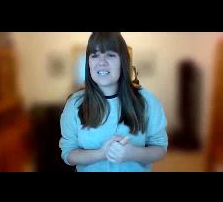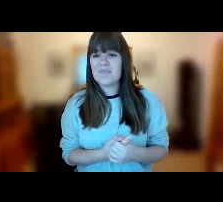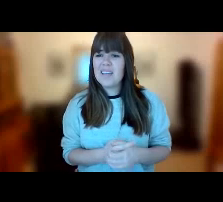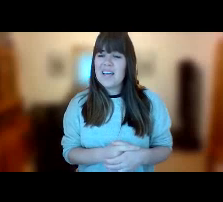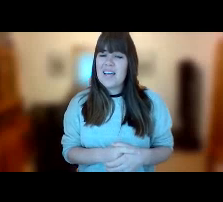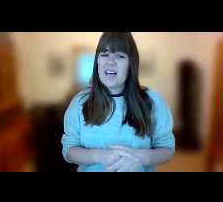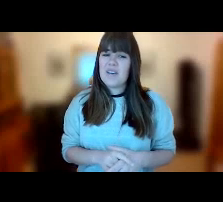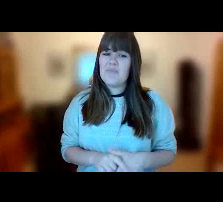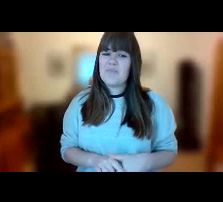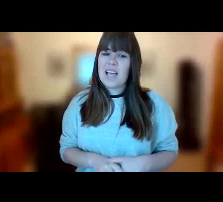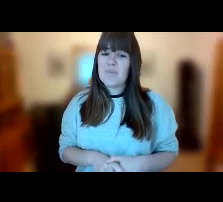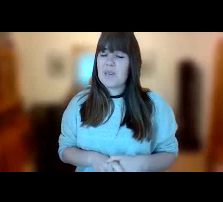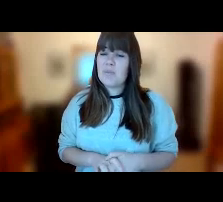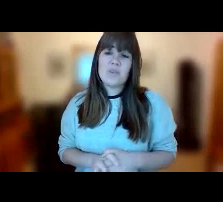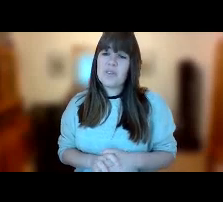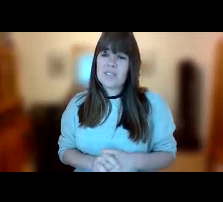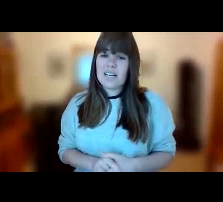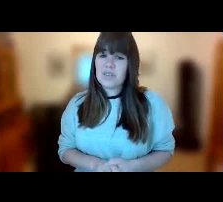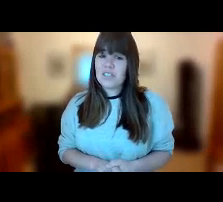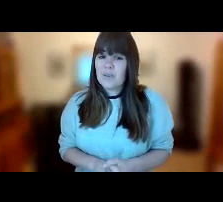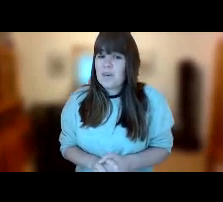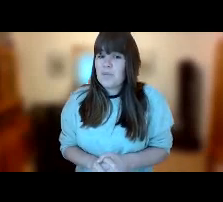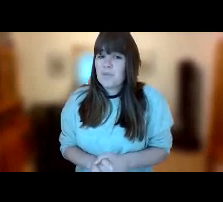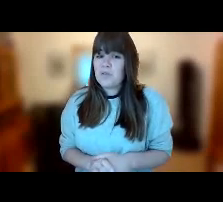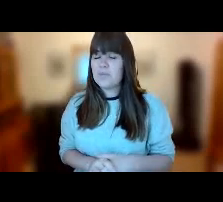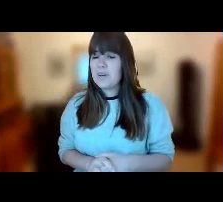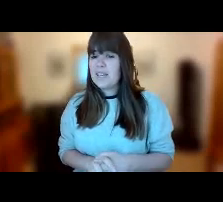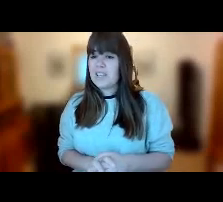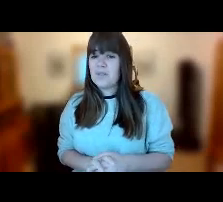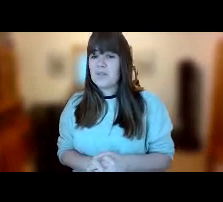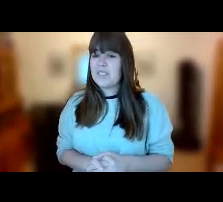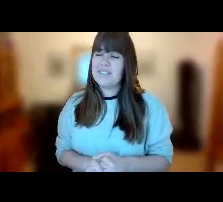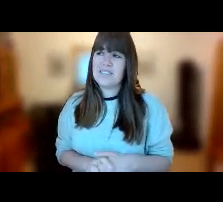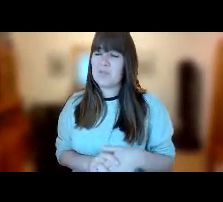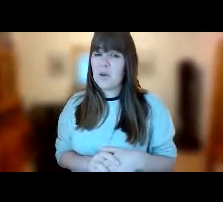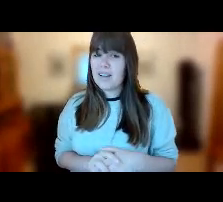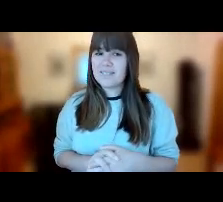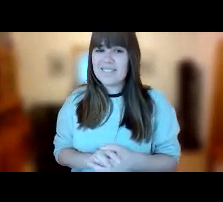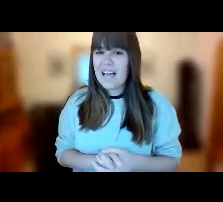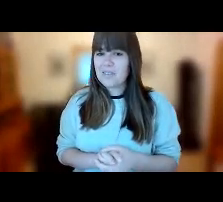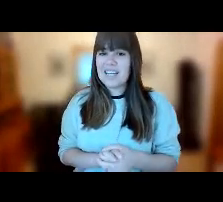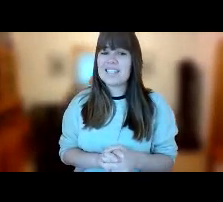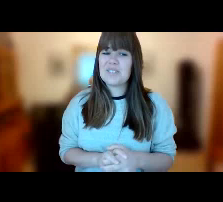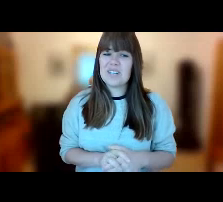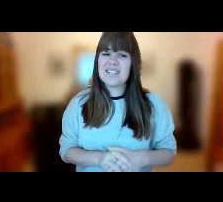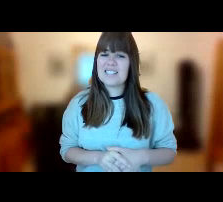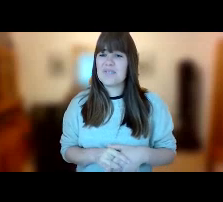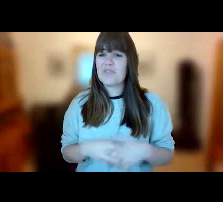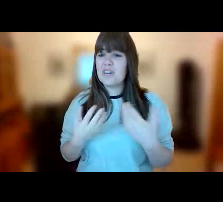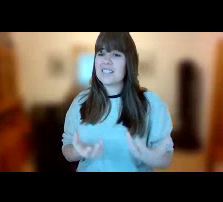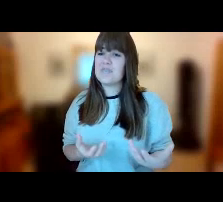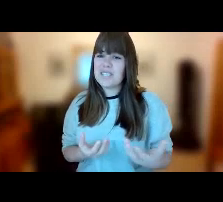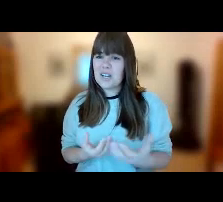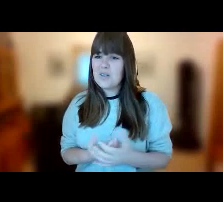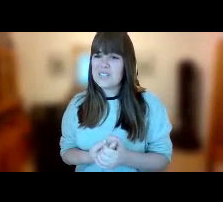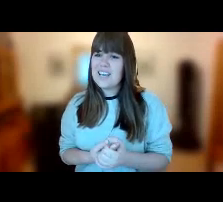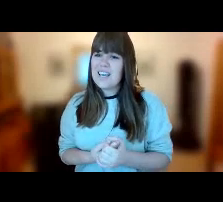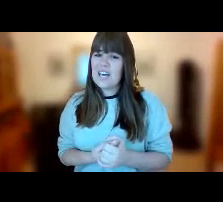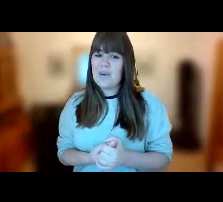stroke victim, and people will use language. Some people will use some quite outdated words to refer